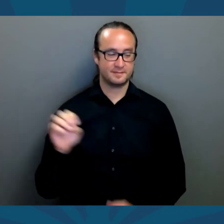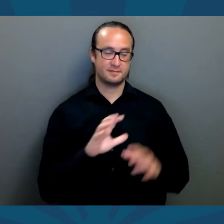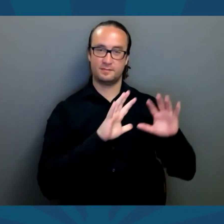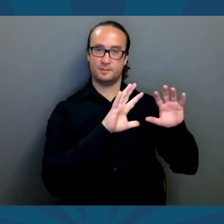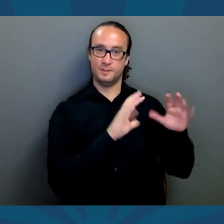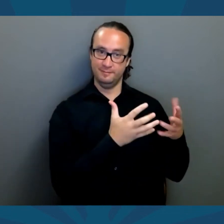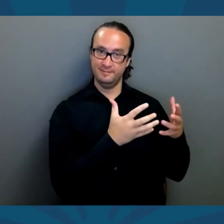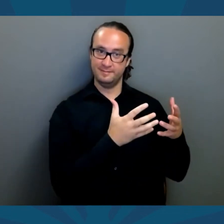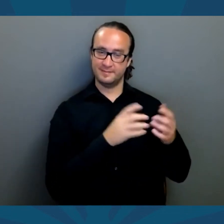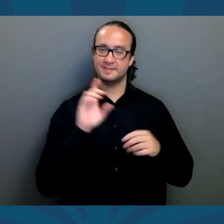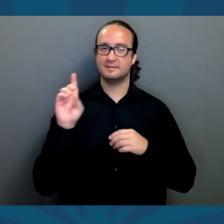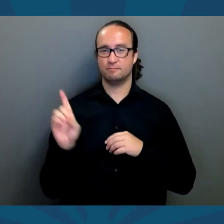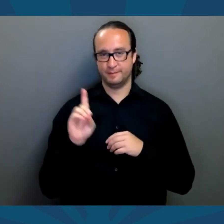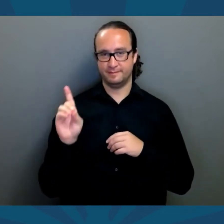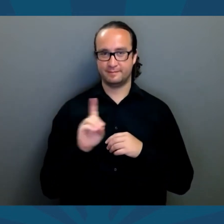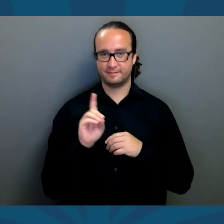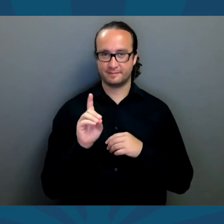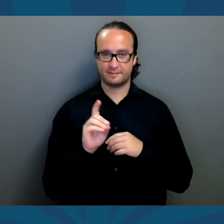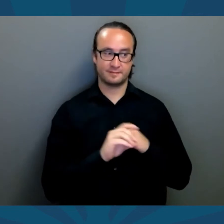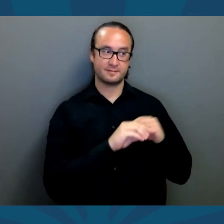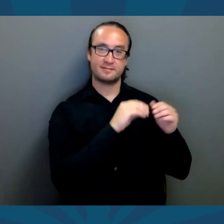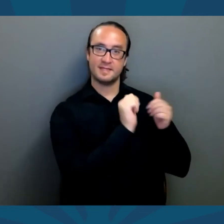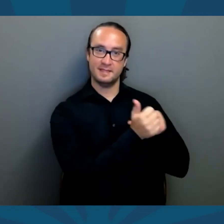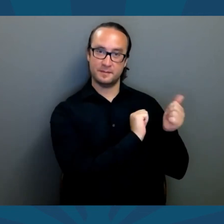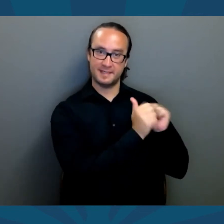Sarah Tyree, Party Democratic.